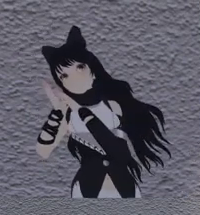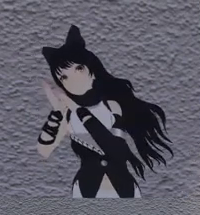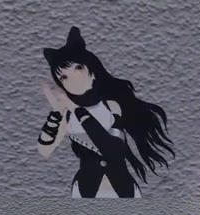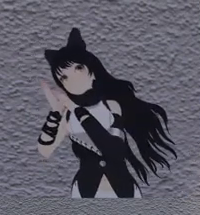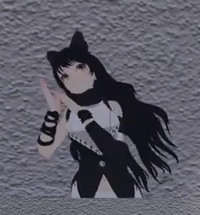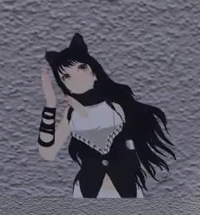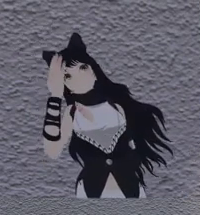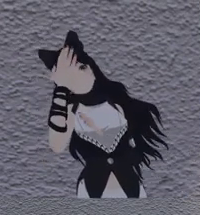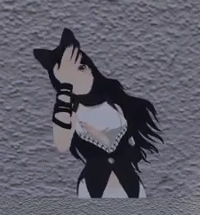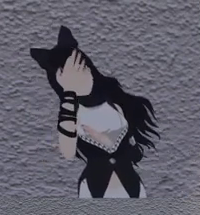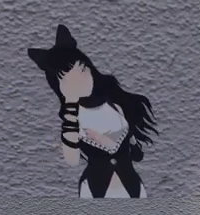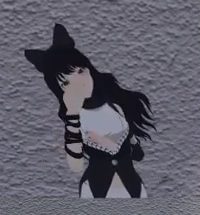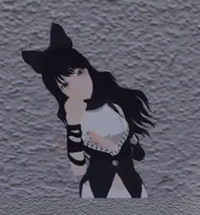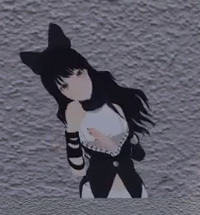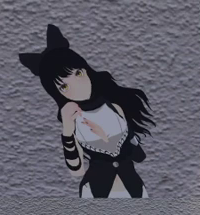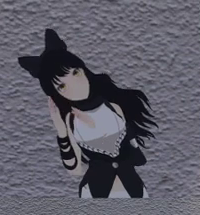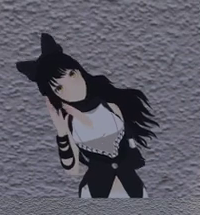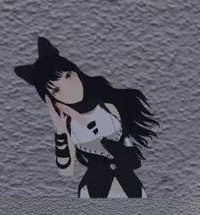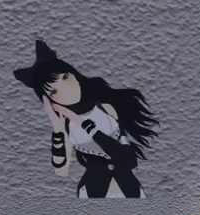Bed.